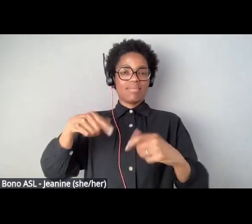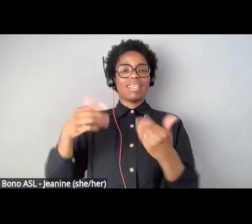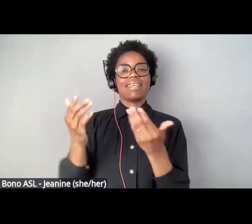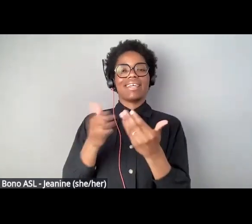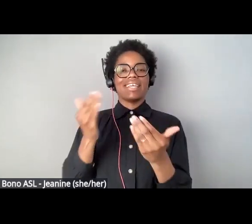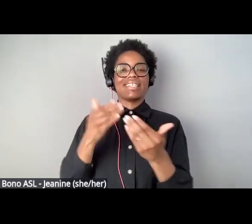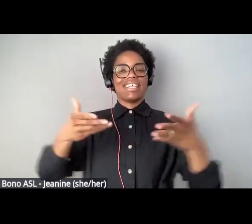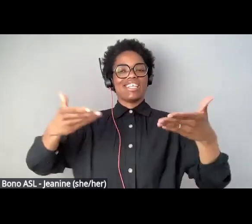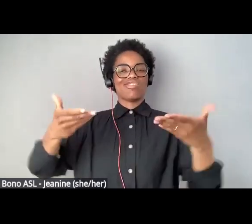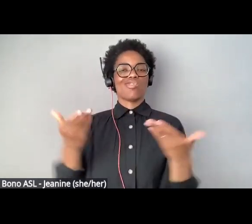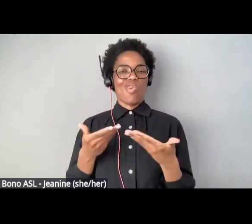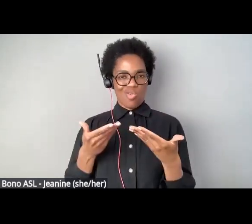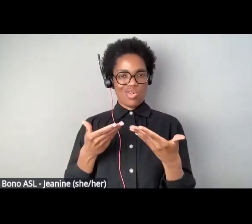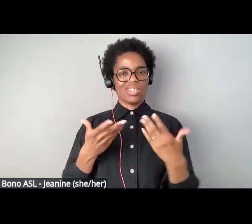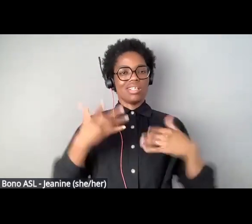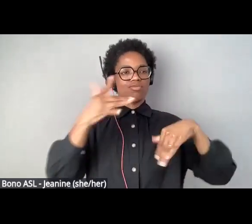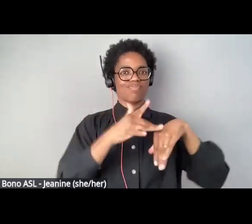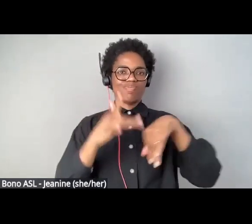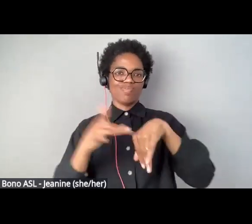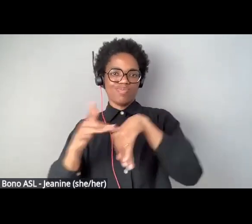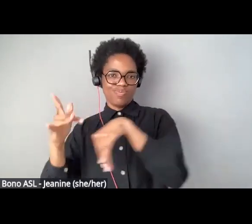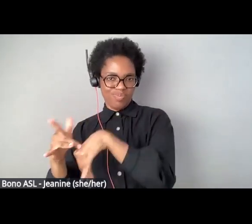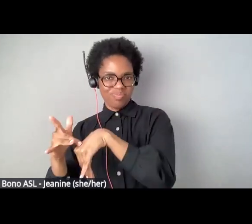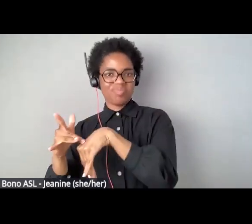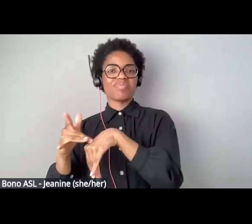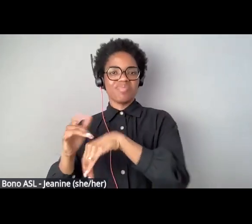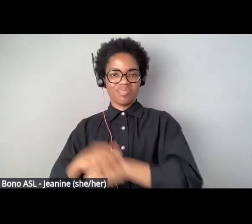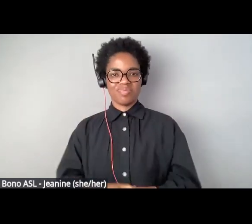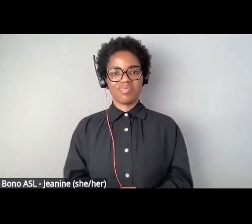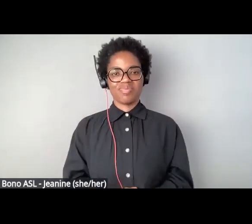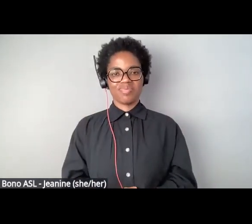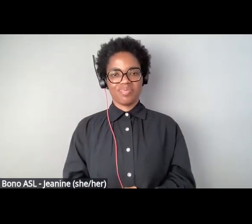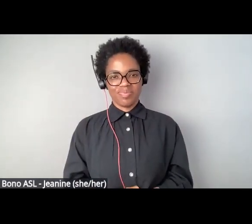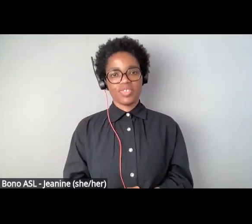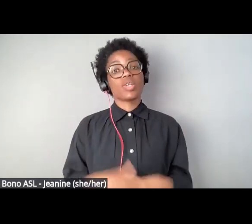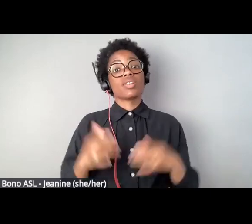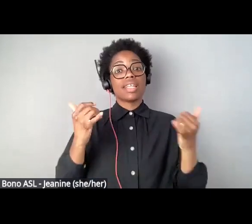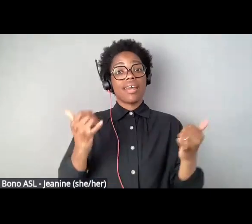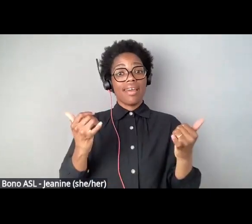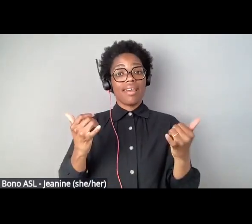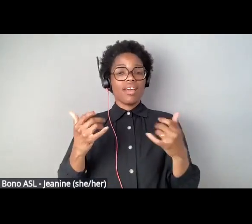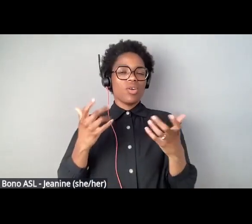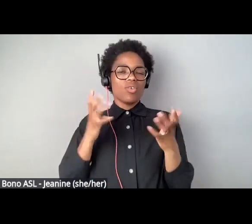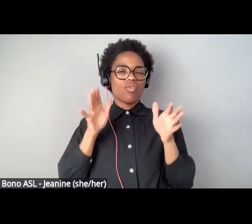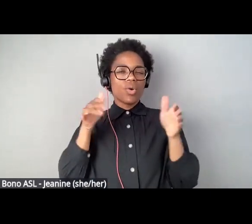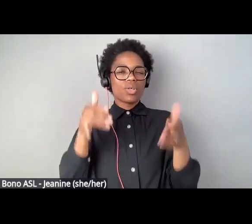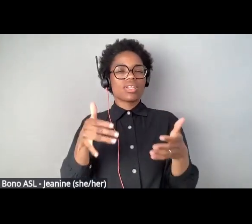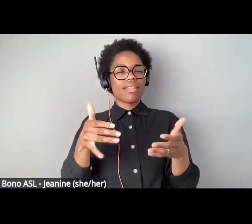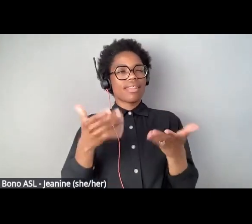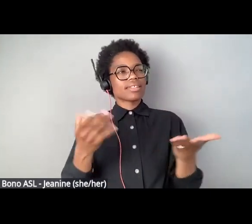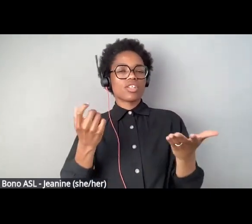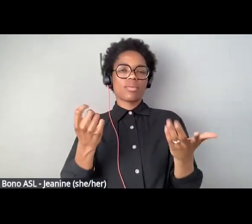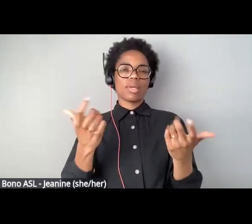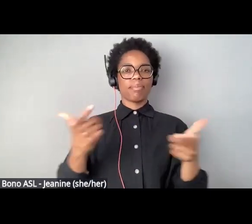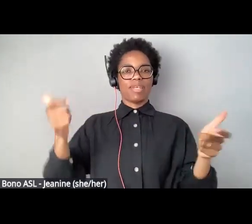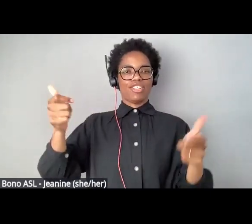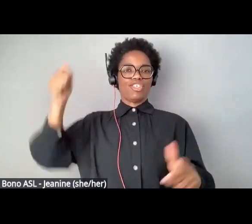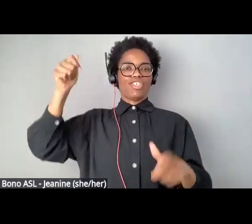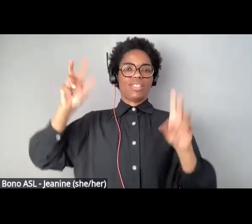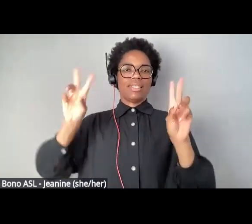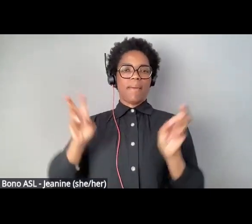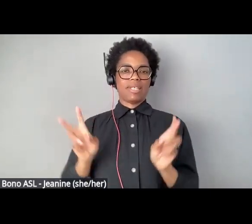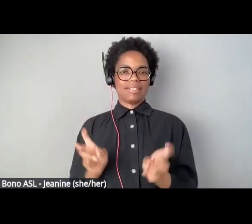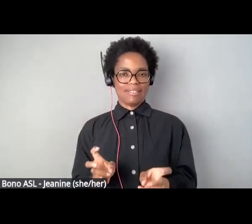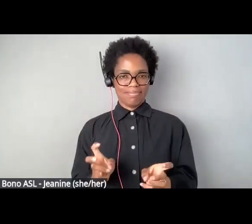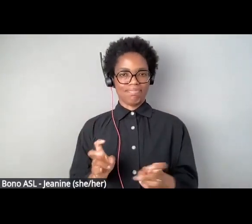talking about slightly bigger things today, so no need to pull any triggers right away if you're not sure which path you want to take, or if there's, but